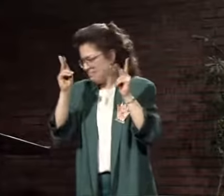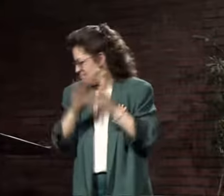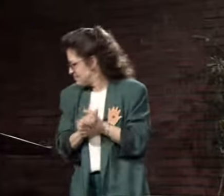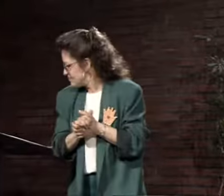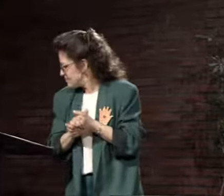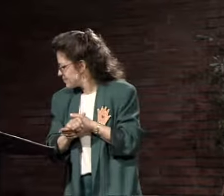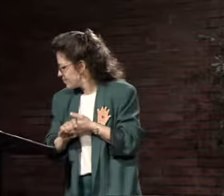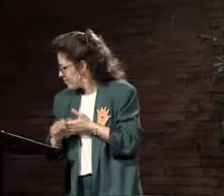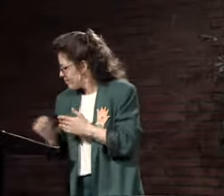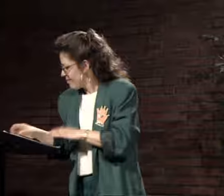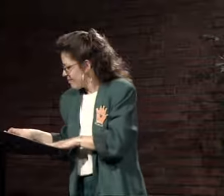Okay.